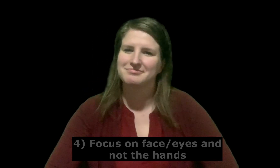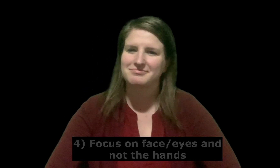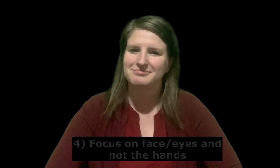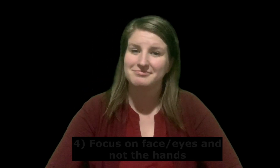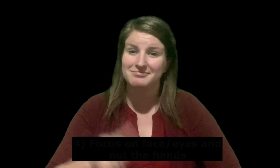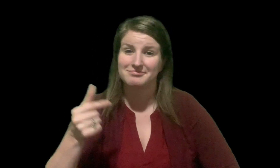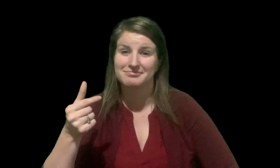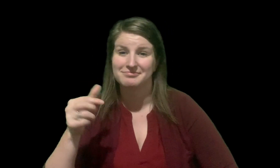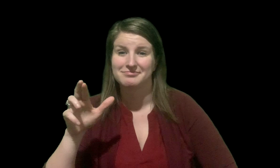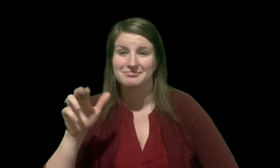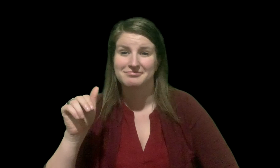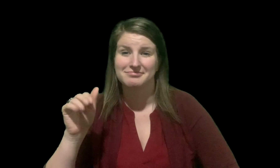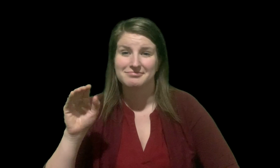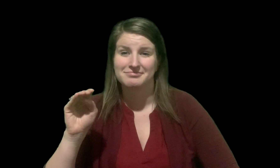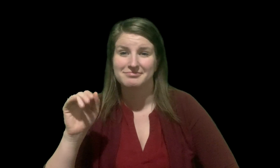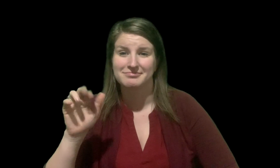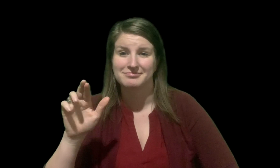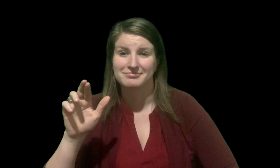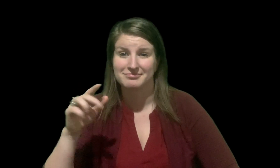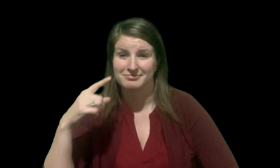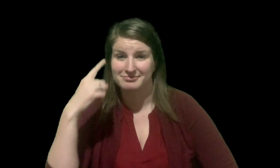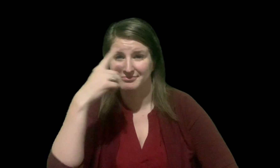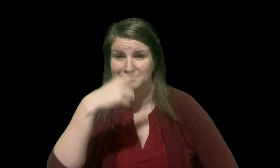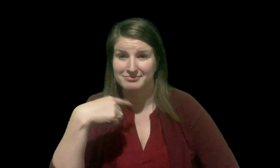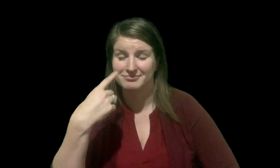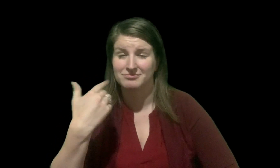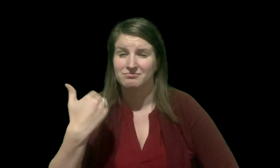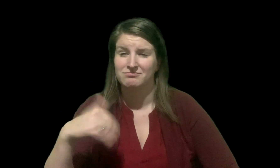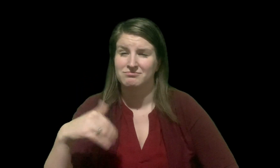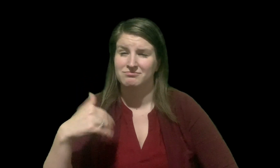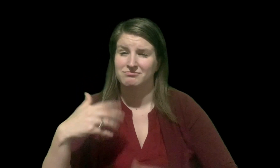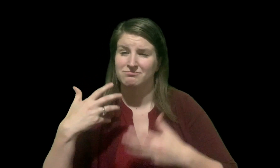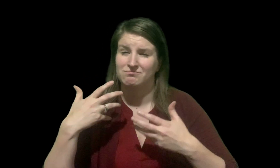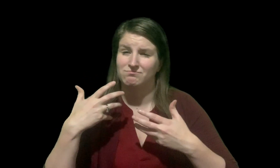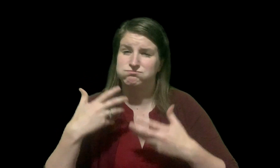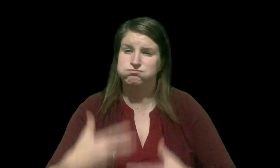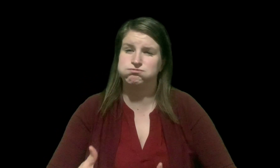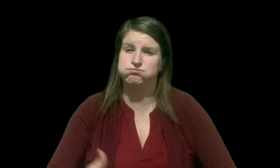focus on the face and the eyes. That's of utmost importance.